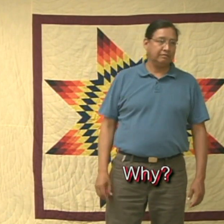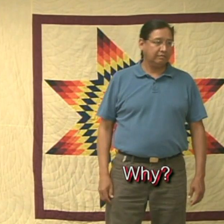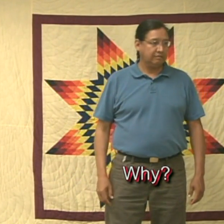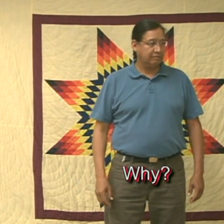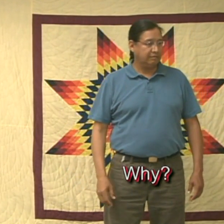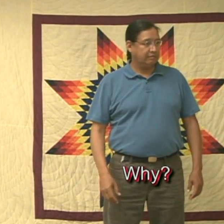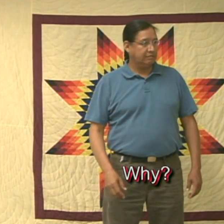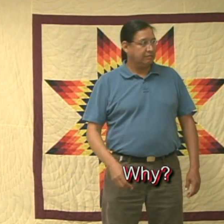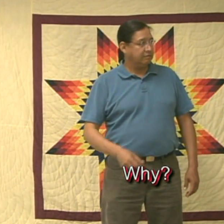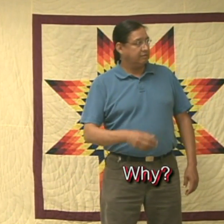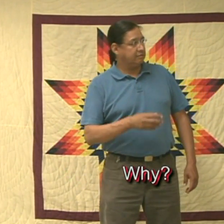Doka.